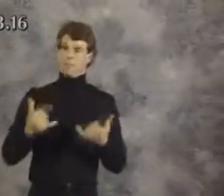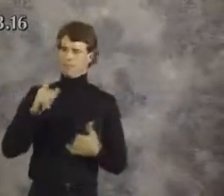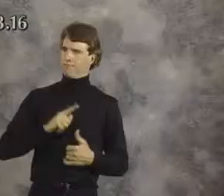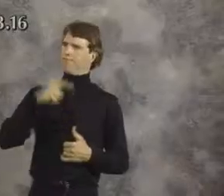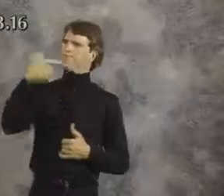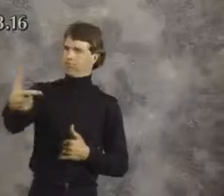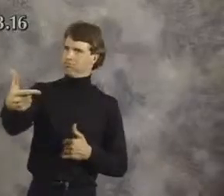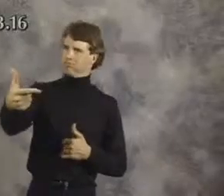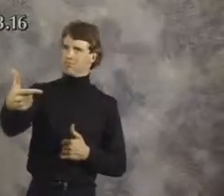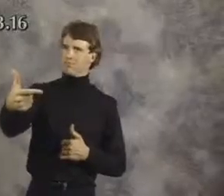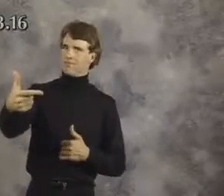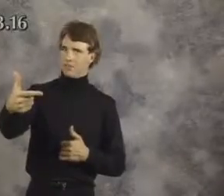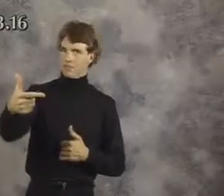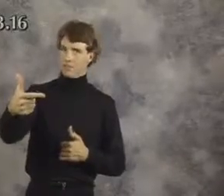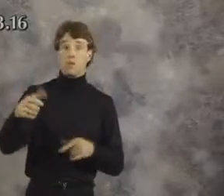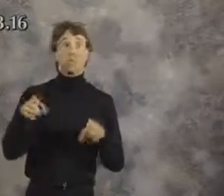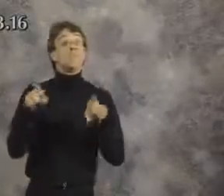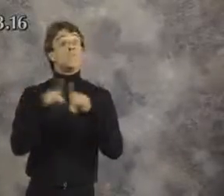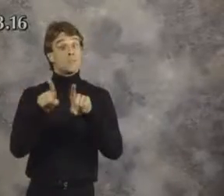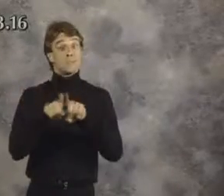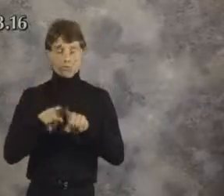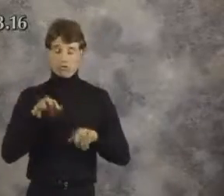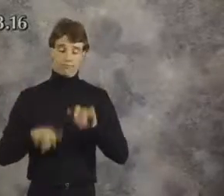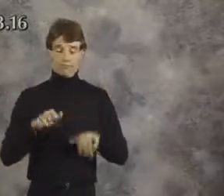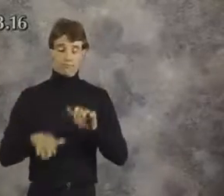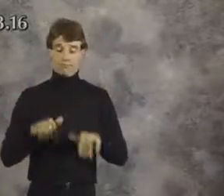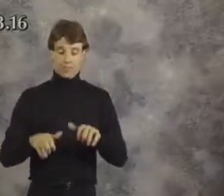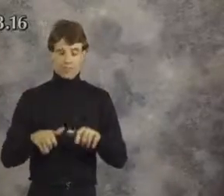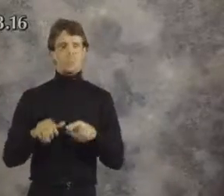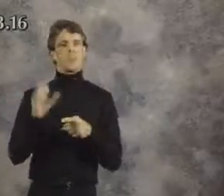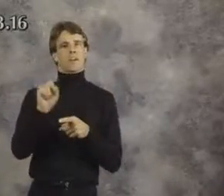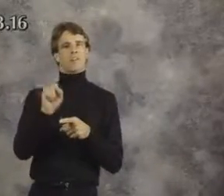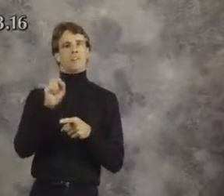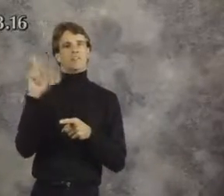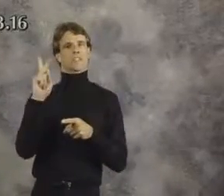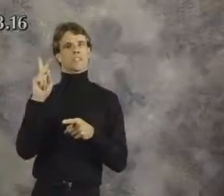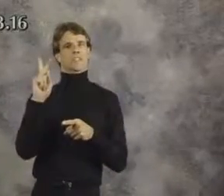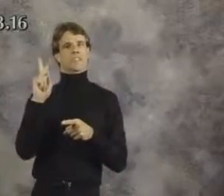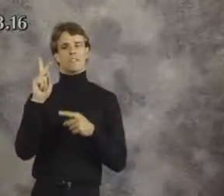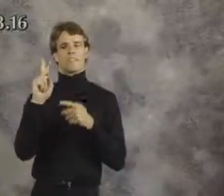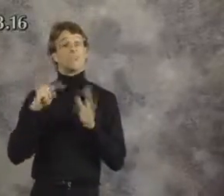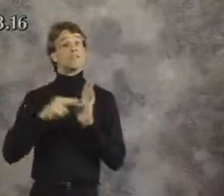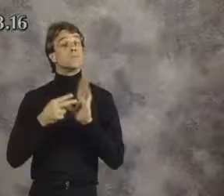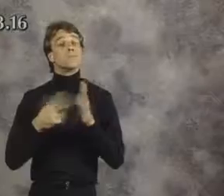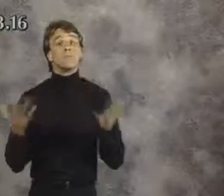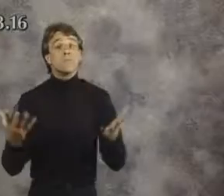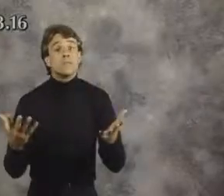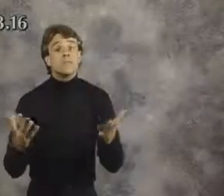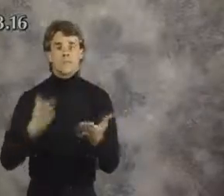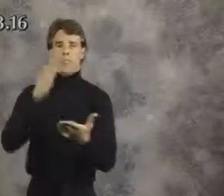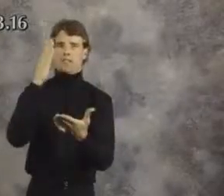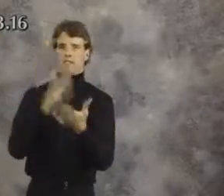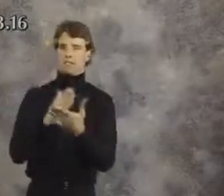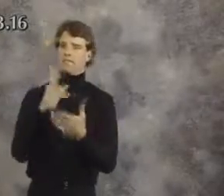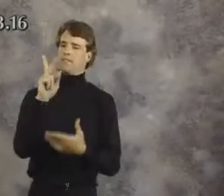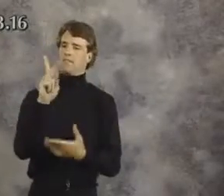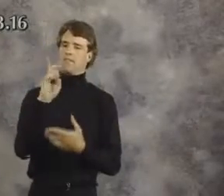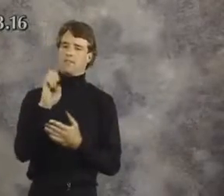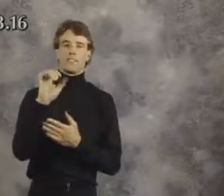I'm finished with my statement, now it's your turn to speak. Anna also typed SK, and SK